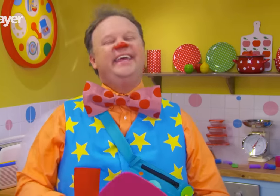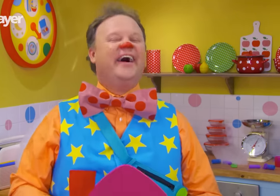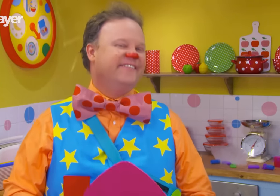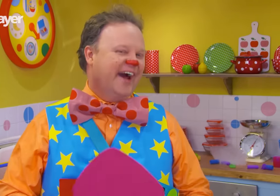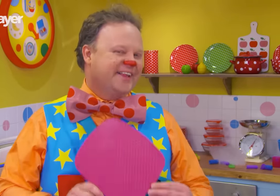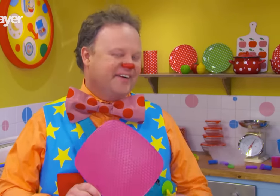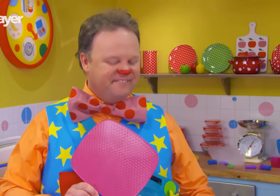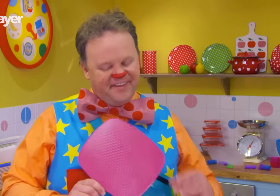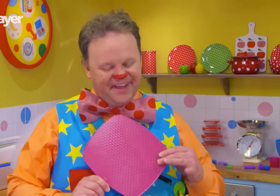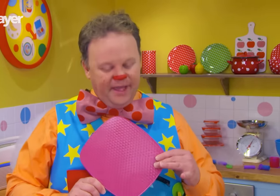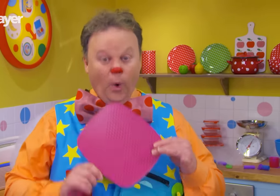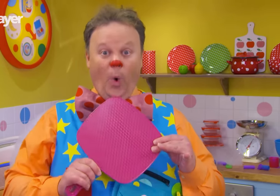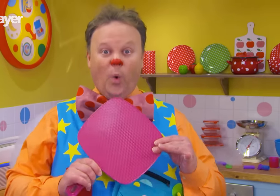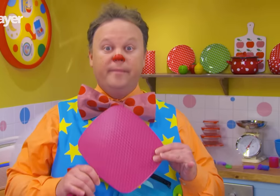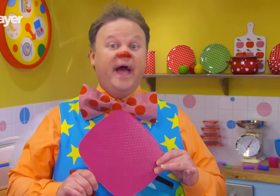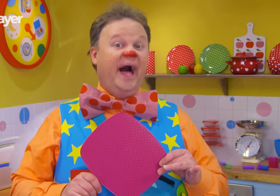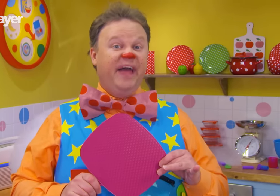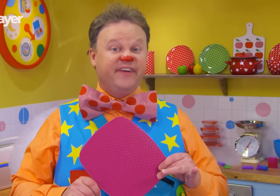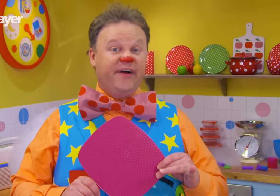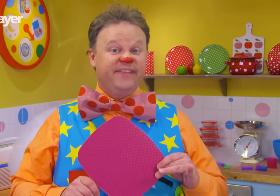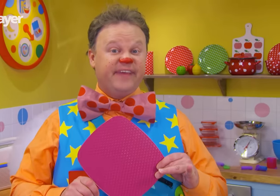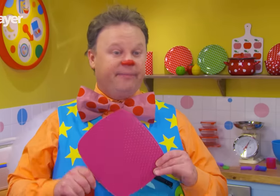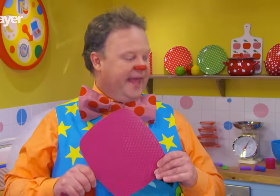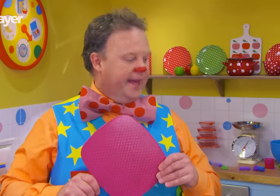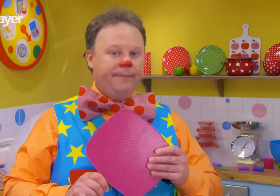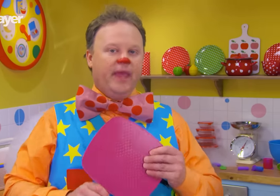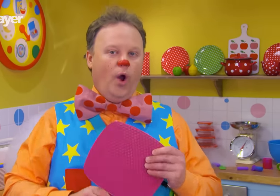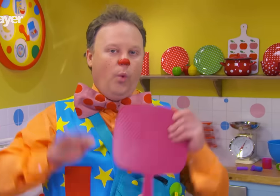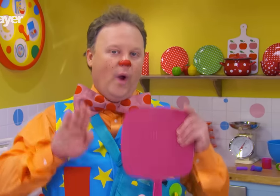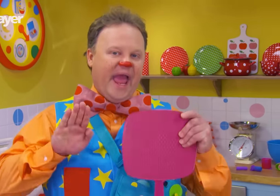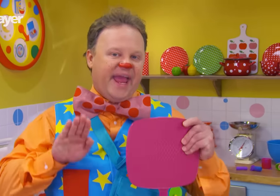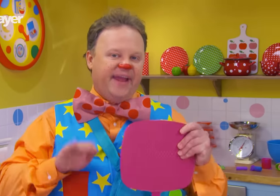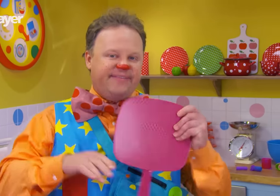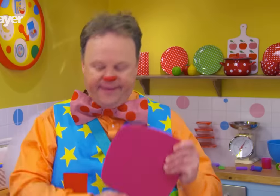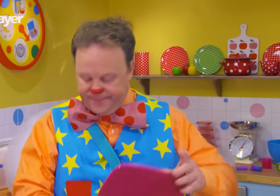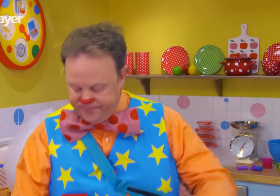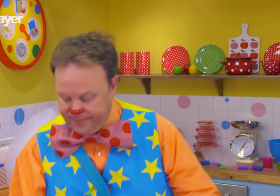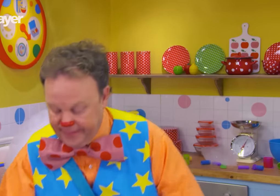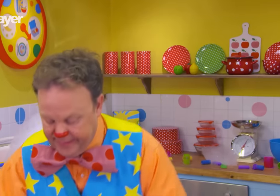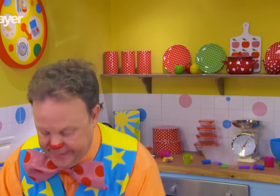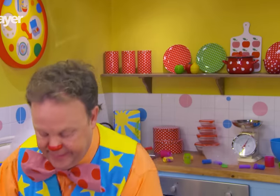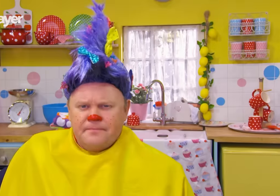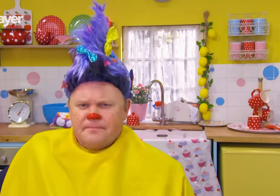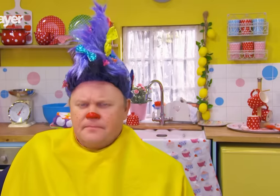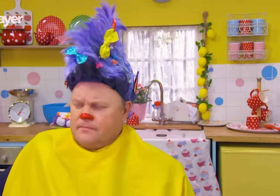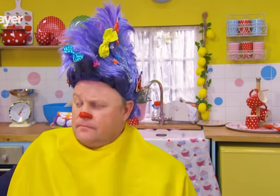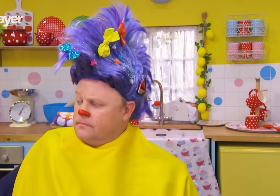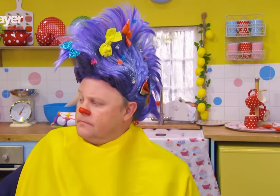You're welcome. Oh, I've forgotten something. Wait. What have you